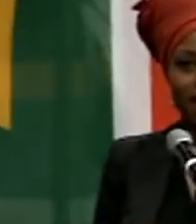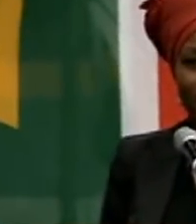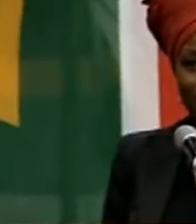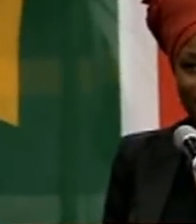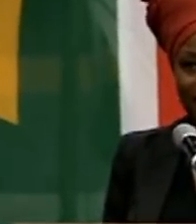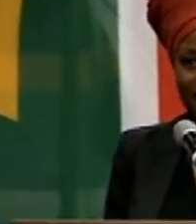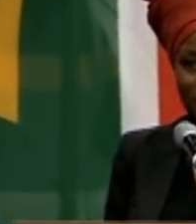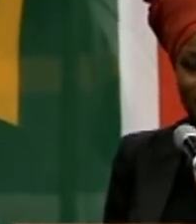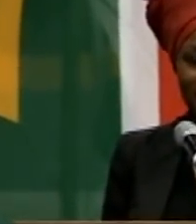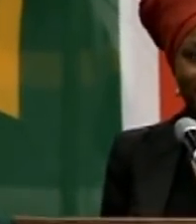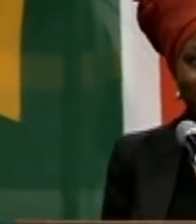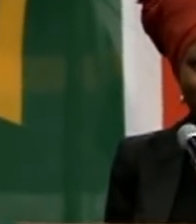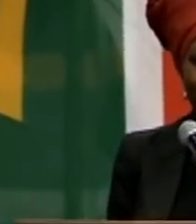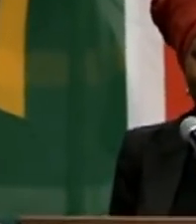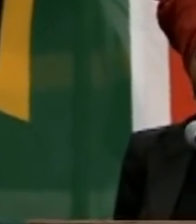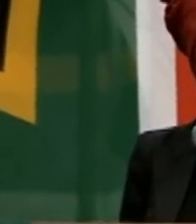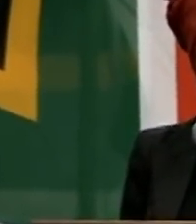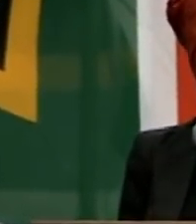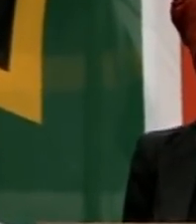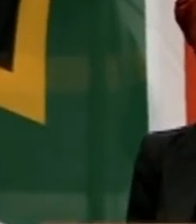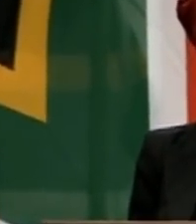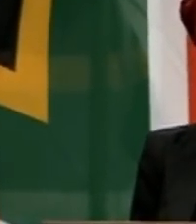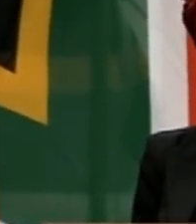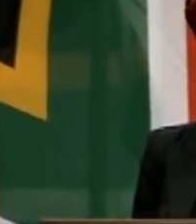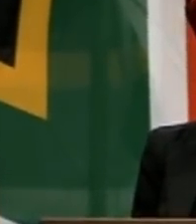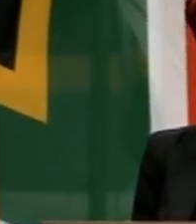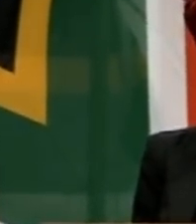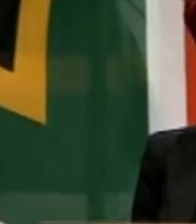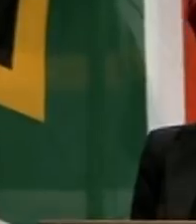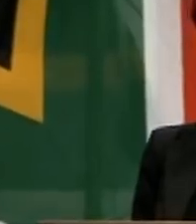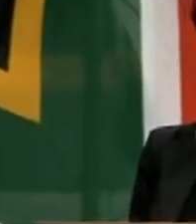in asking that we gathered here acknowledge and also express our